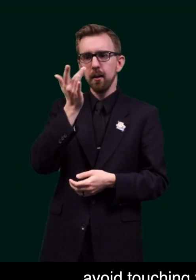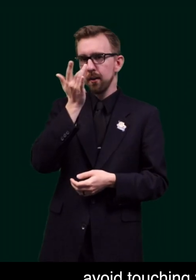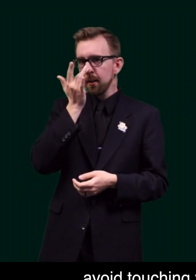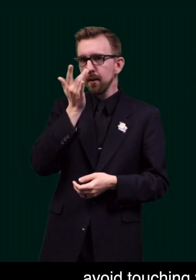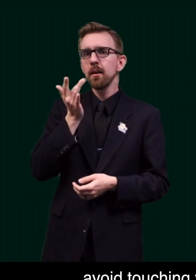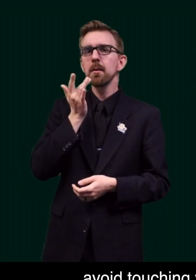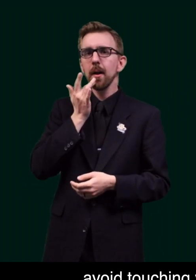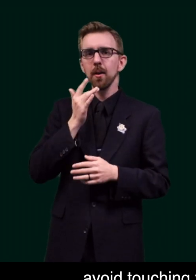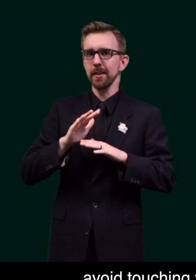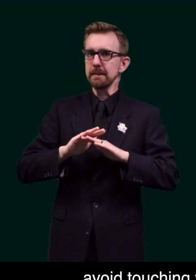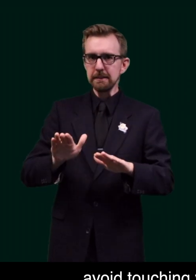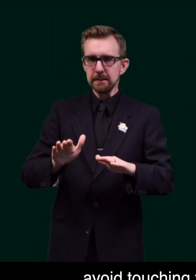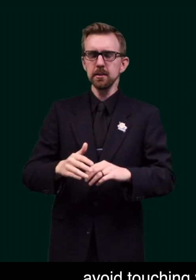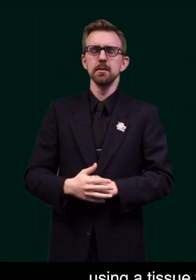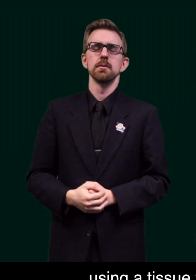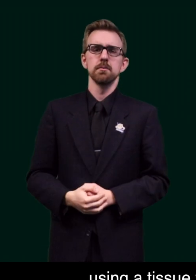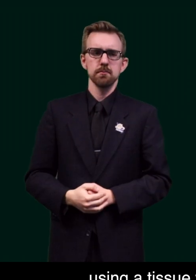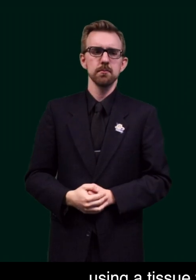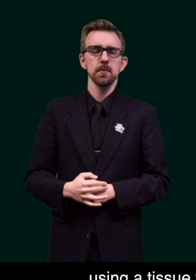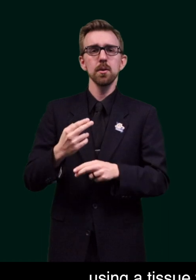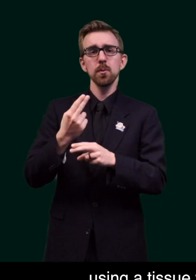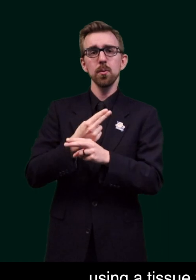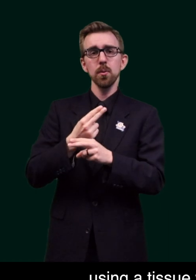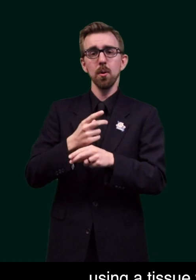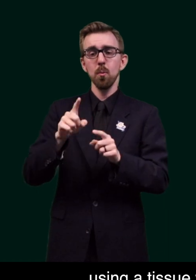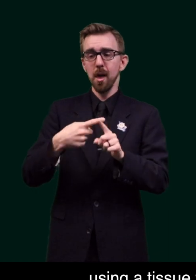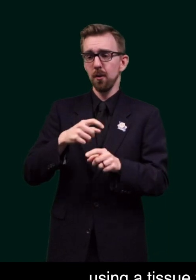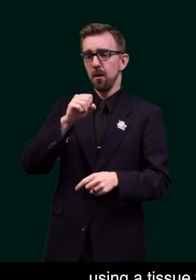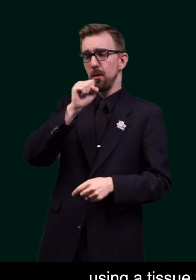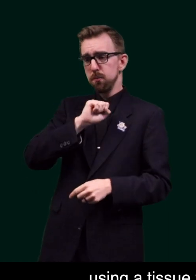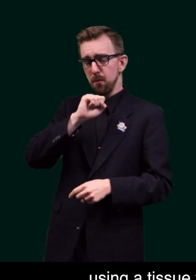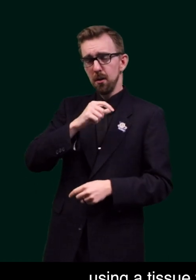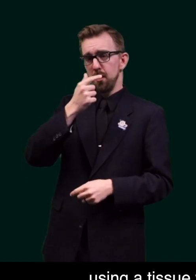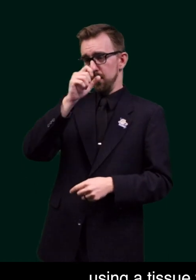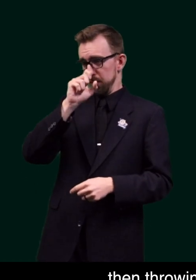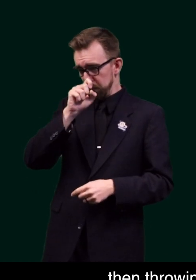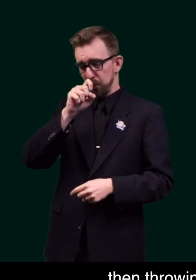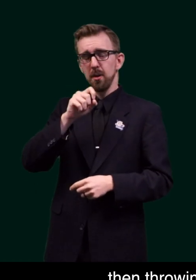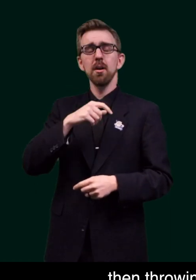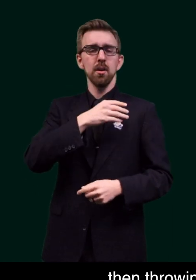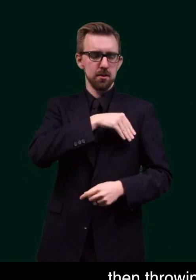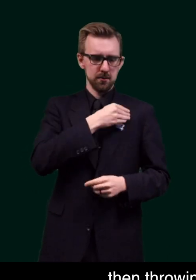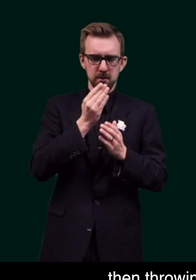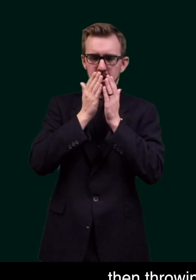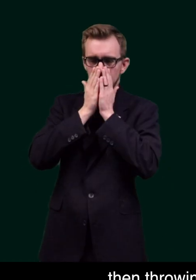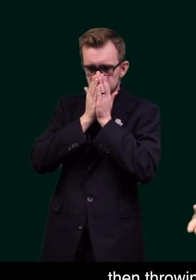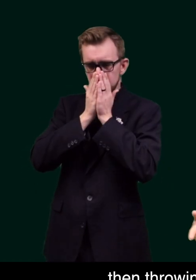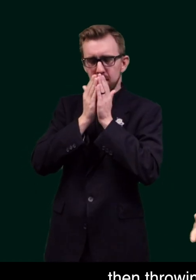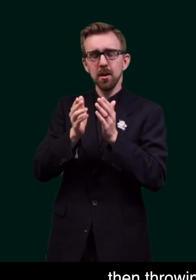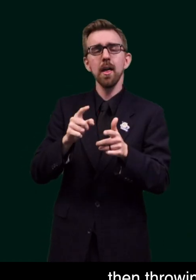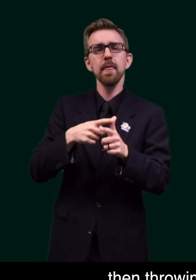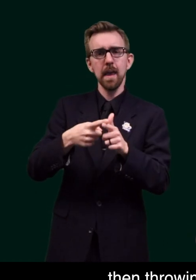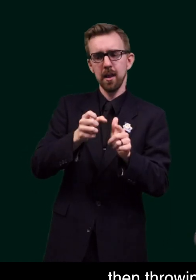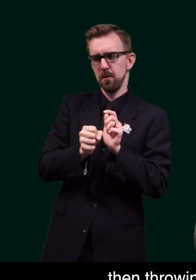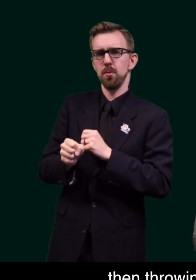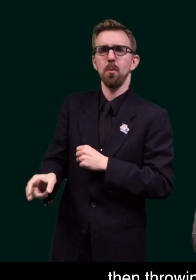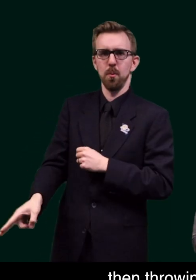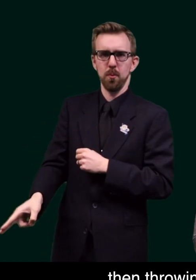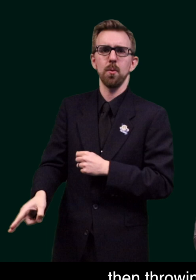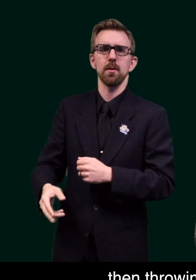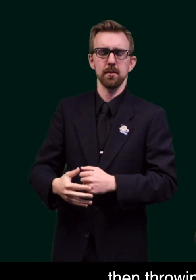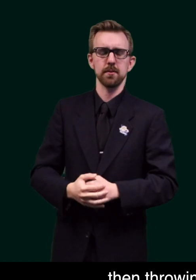mouth, using a tissue when you cough or sneeze and then throwing that tissue in the trash,